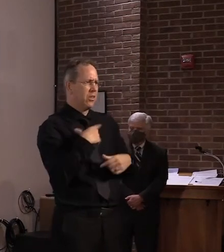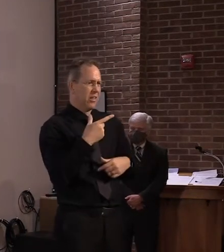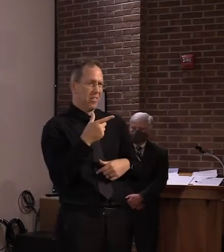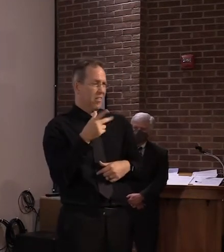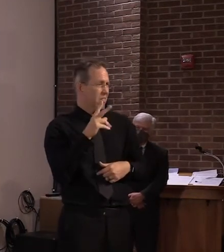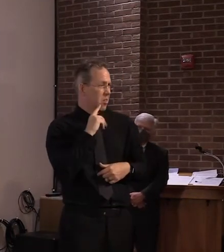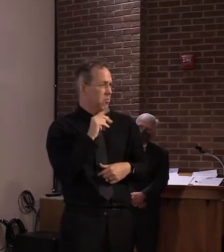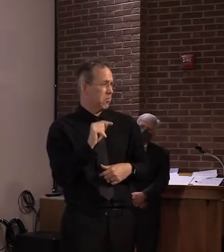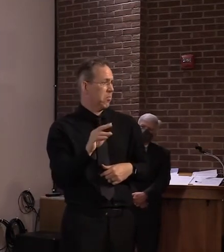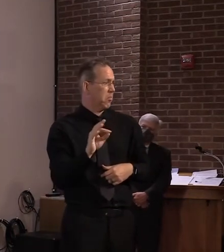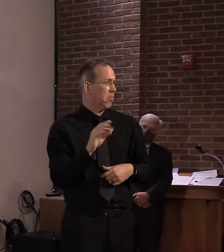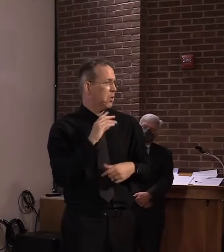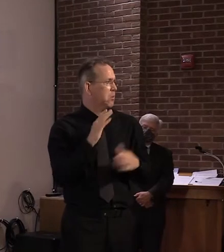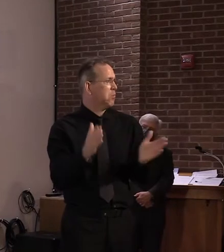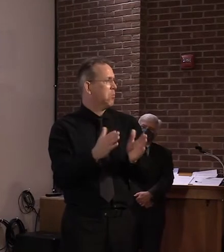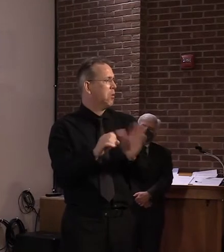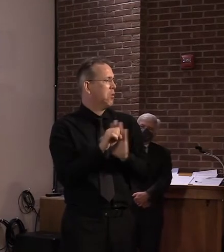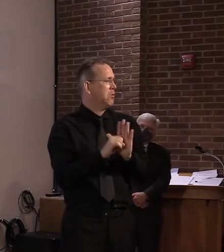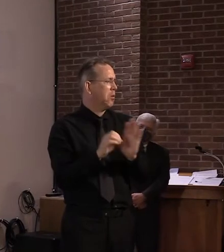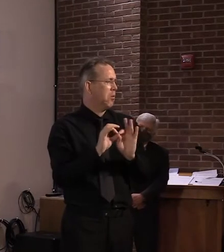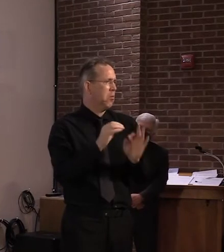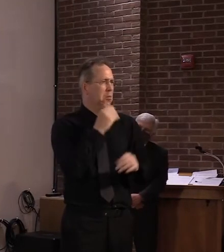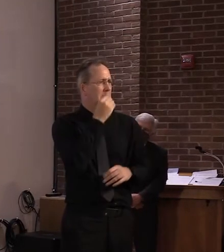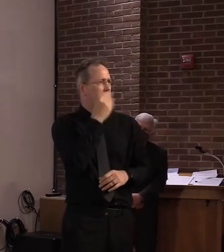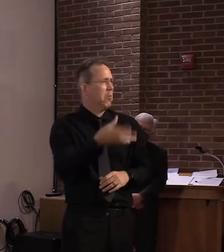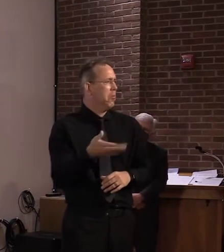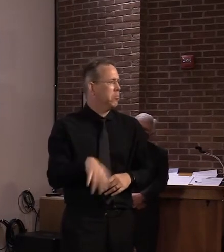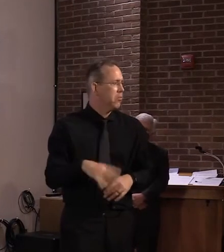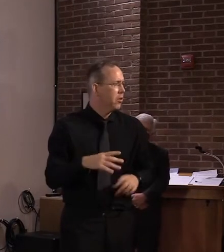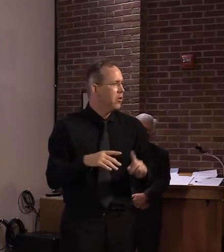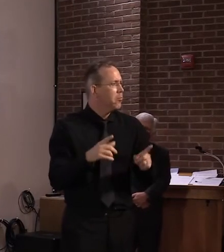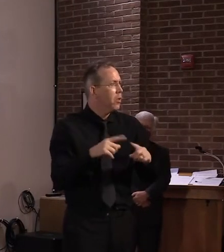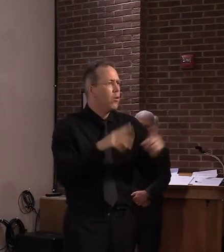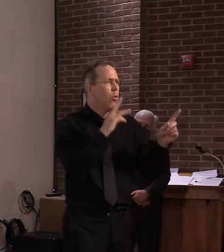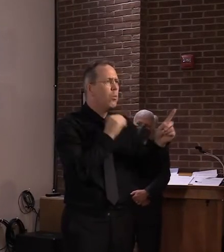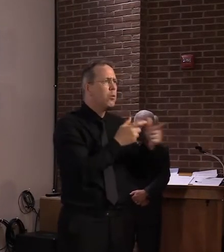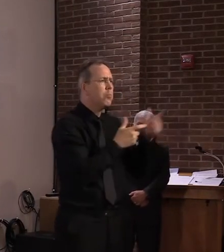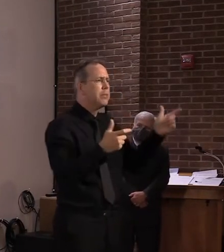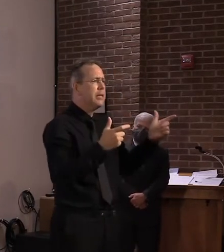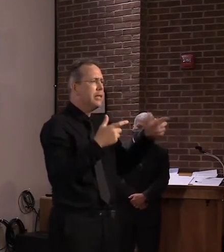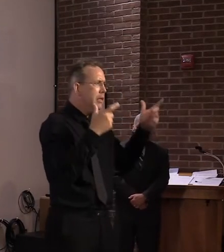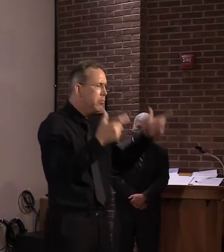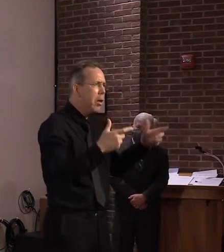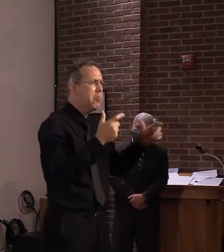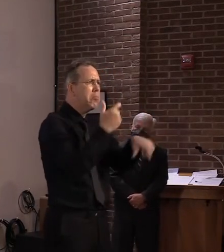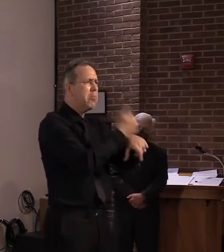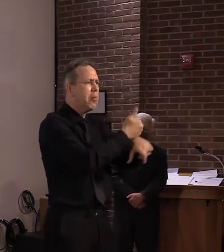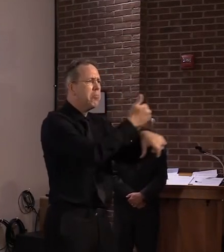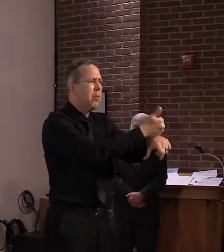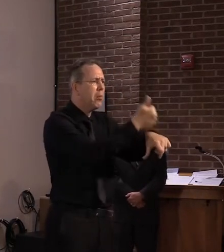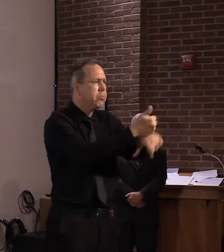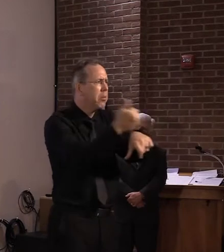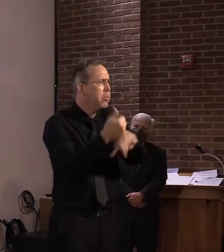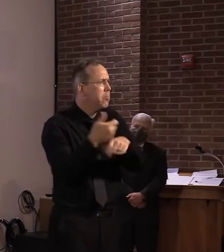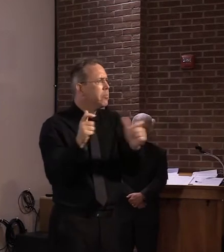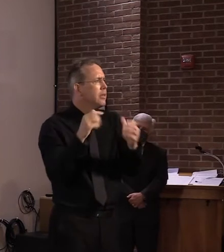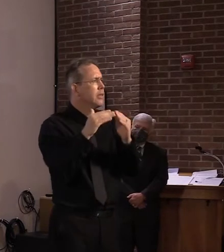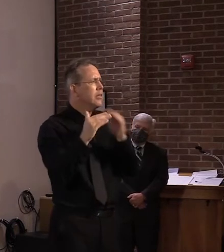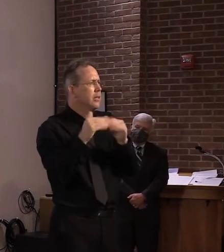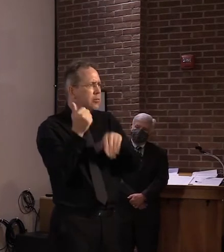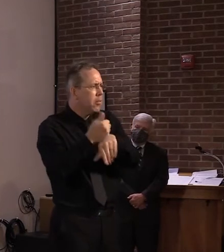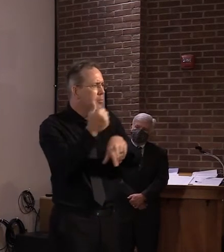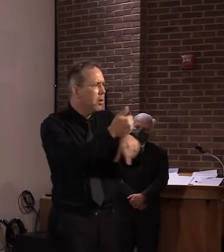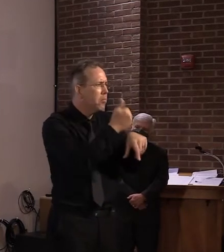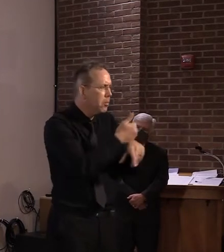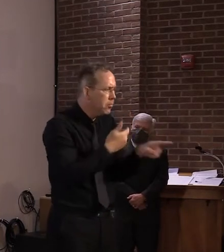game, and they've been very focused on more major urban areas around the country. However, we are